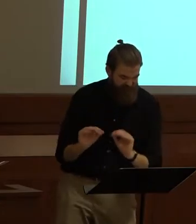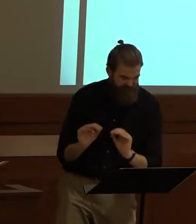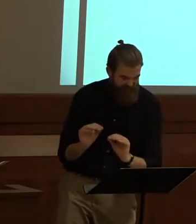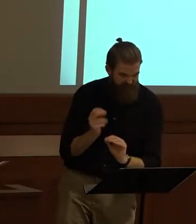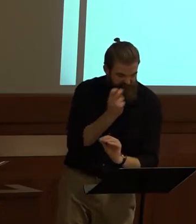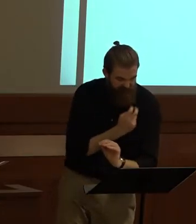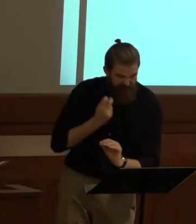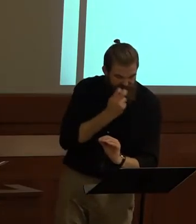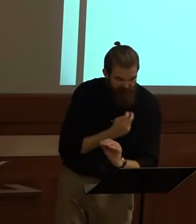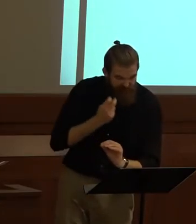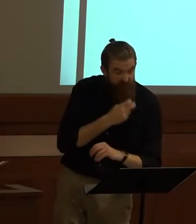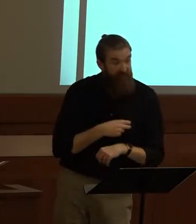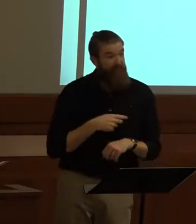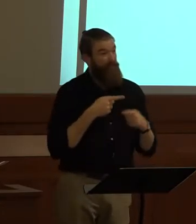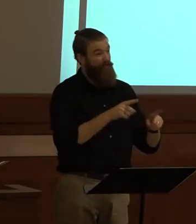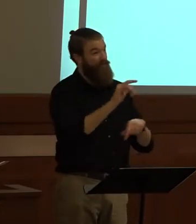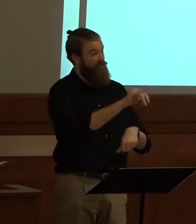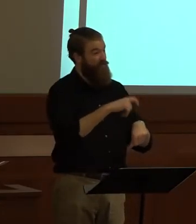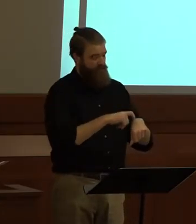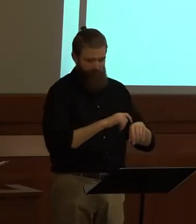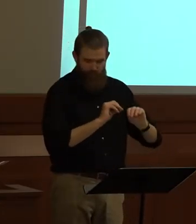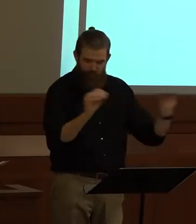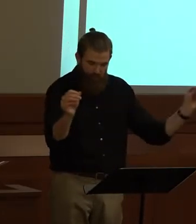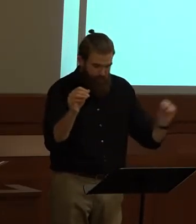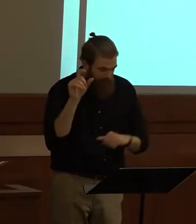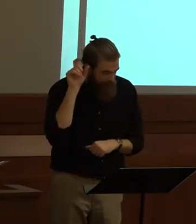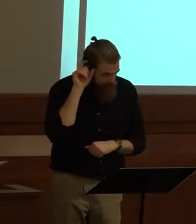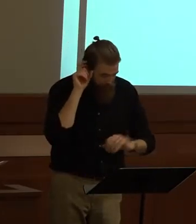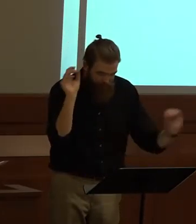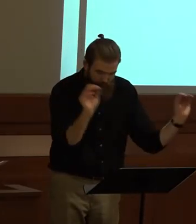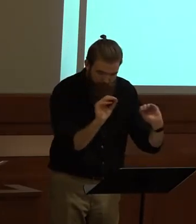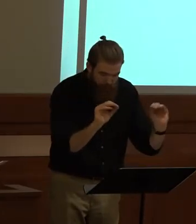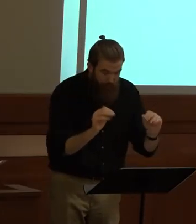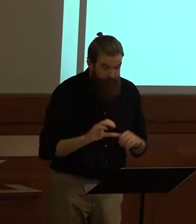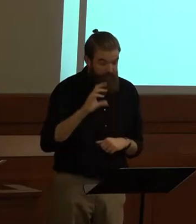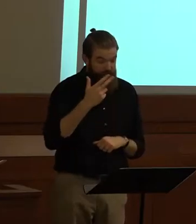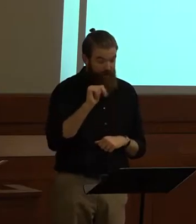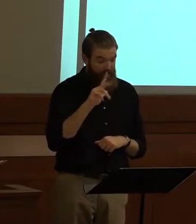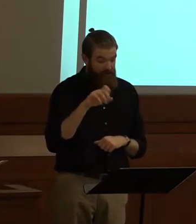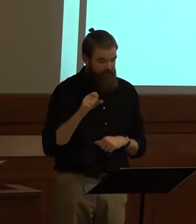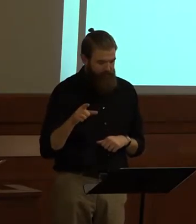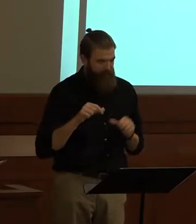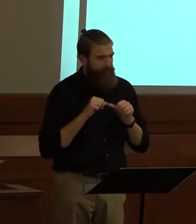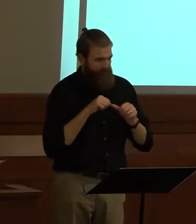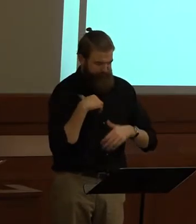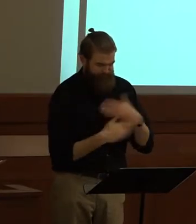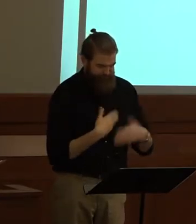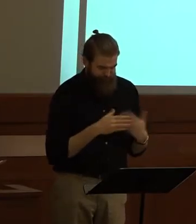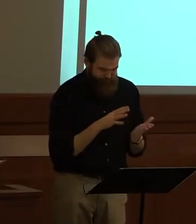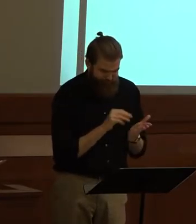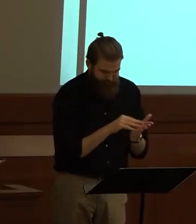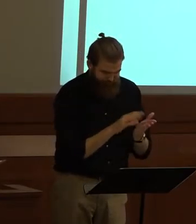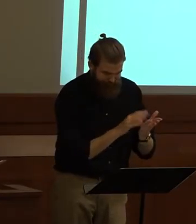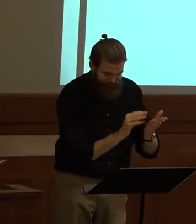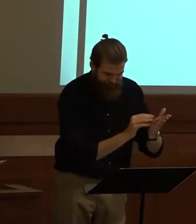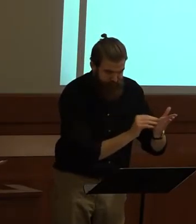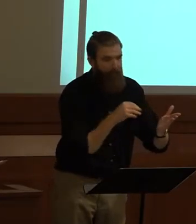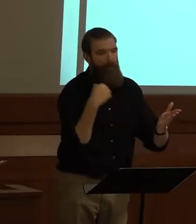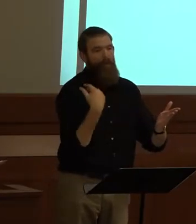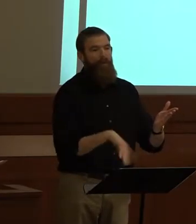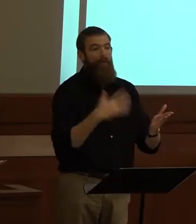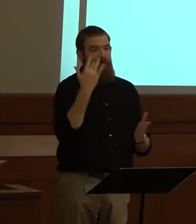Charles understood everything and made everyone understand him. In this way, he shared in a general conversation. One